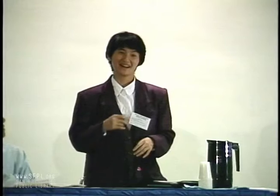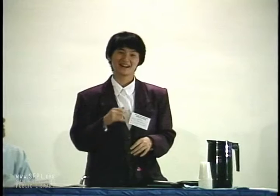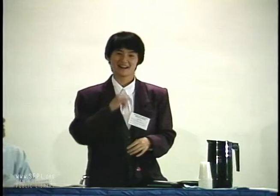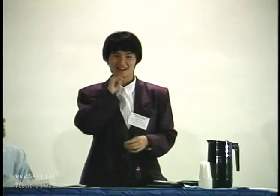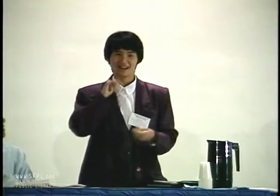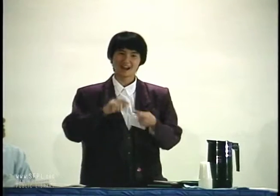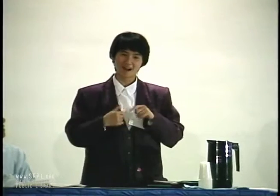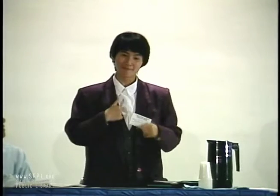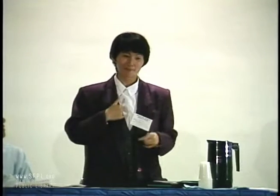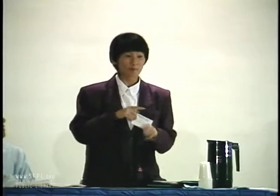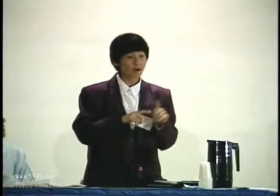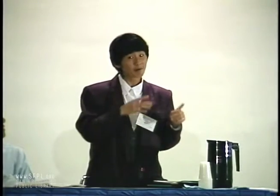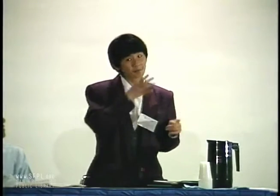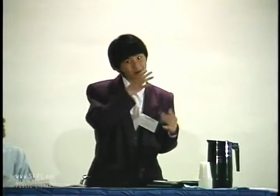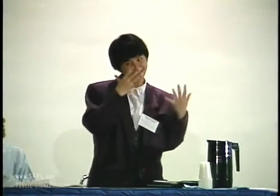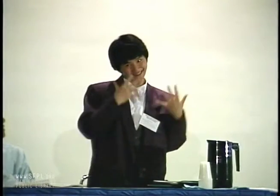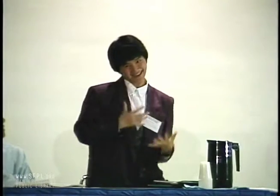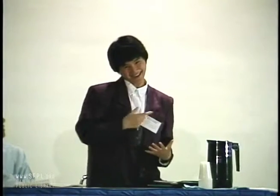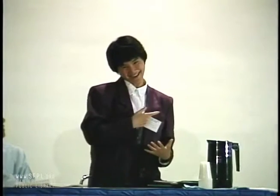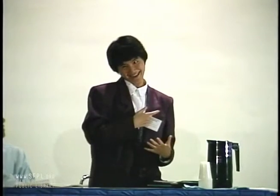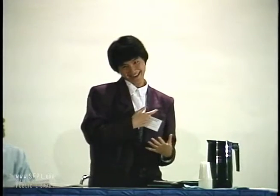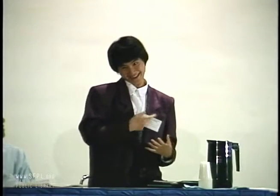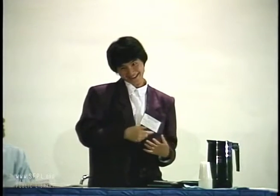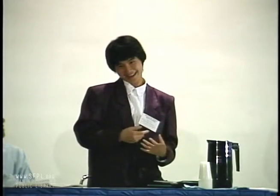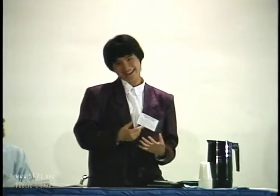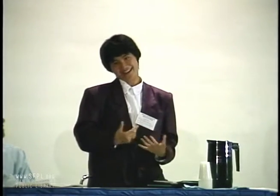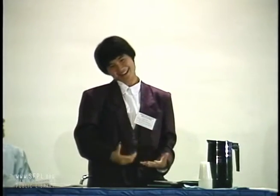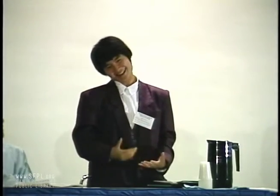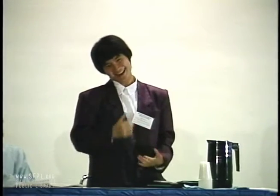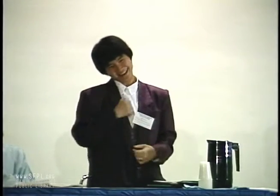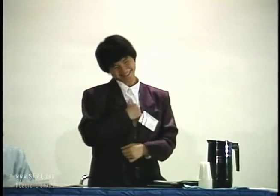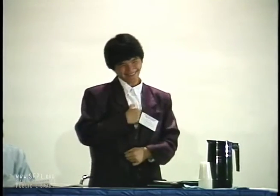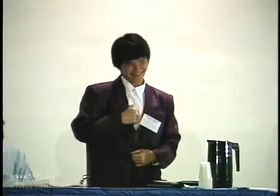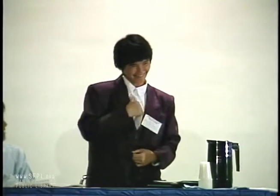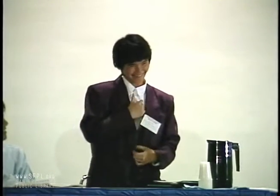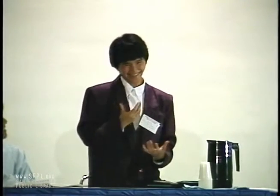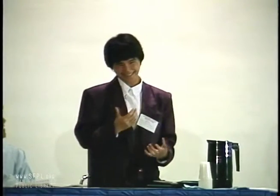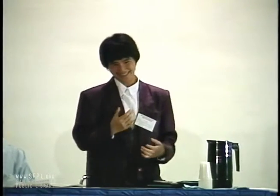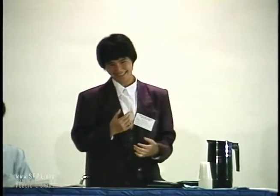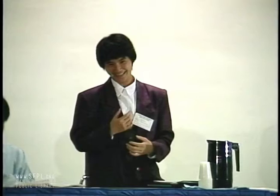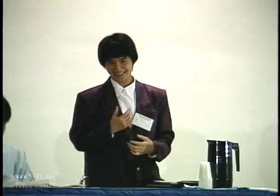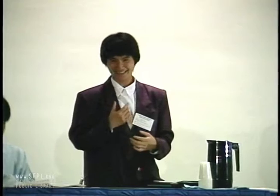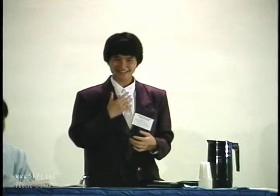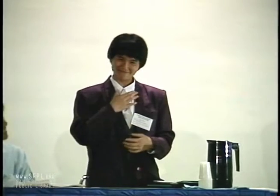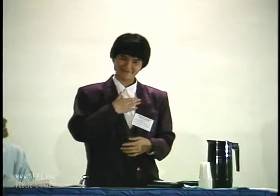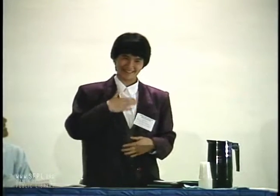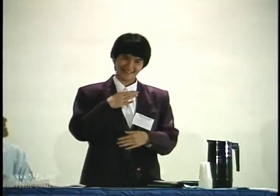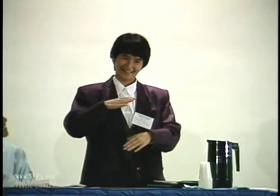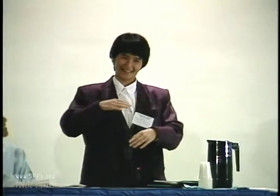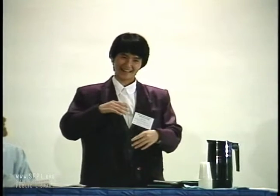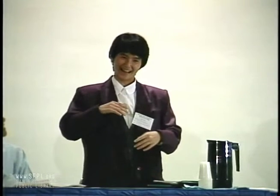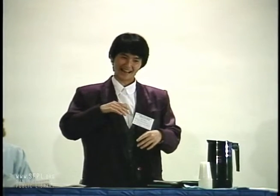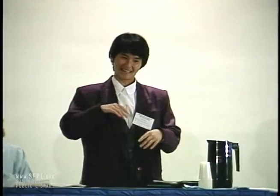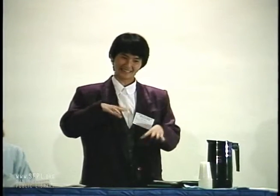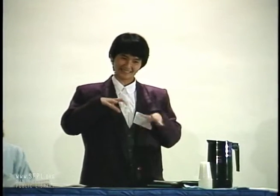I was satisfied with that. I felt like it didn't hurt me at all. I sort of already knew that, but my mother was very sad about it.